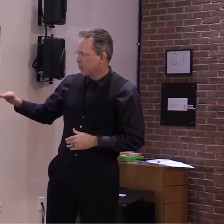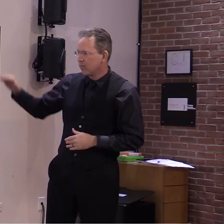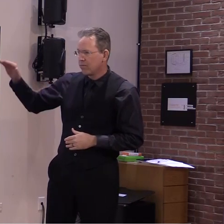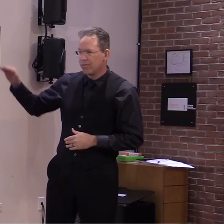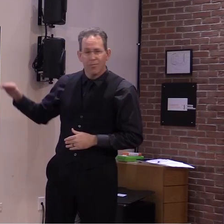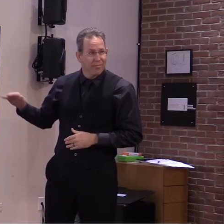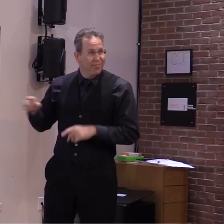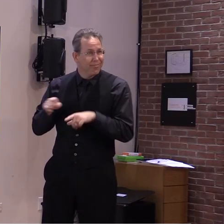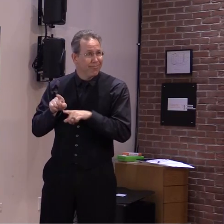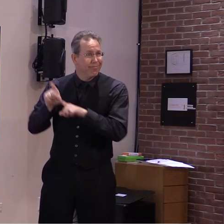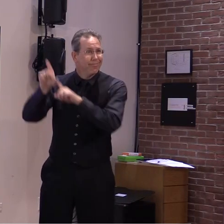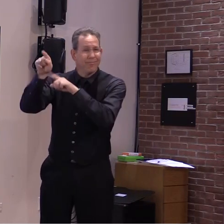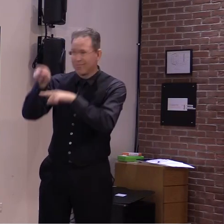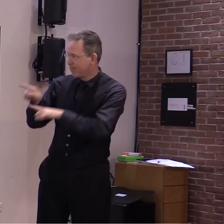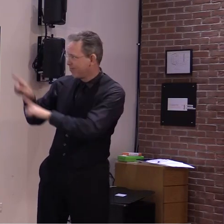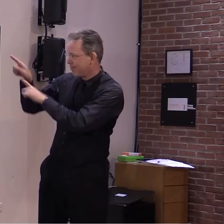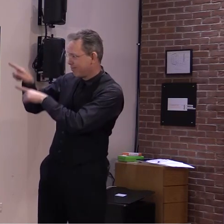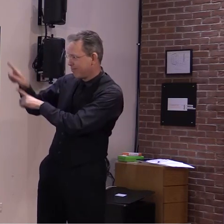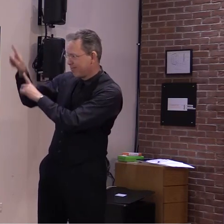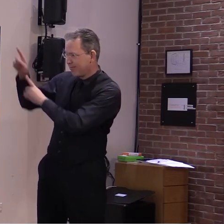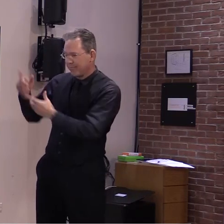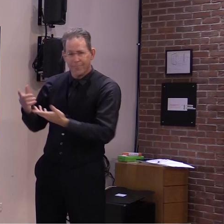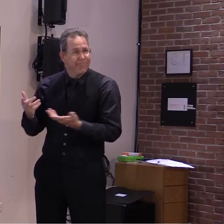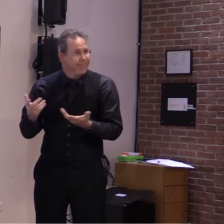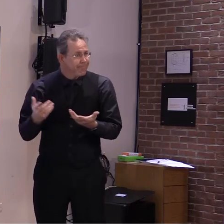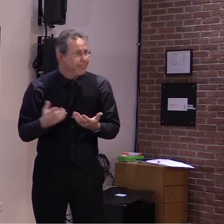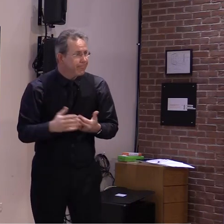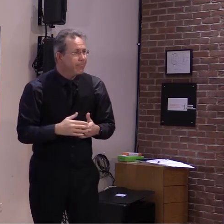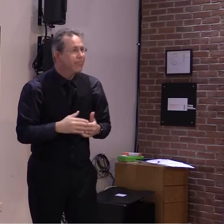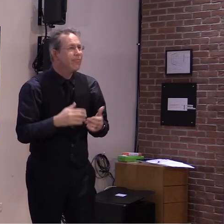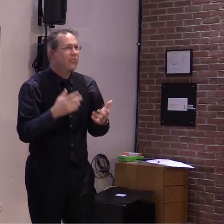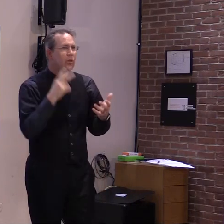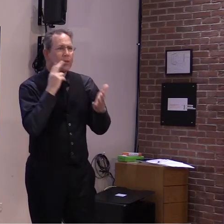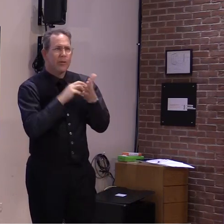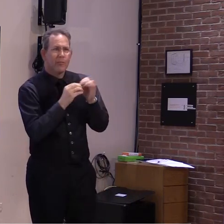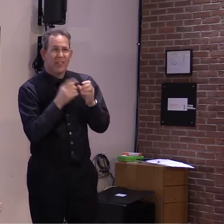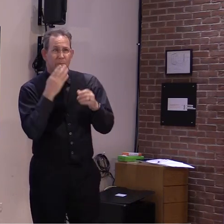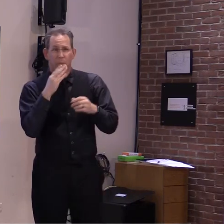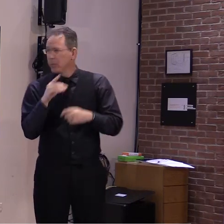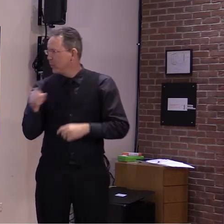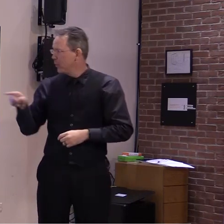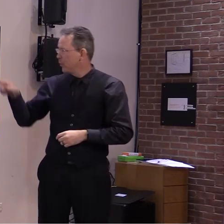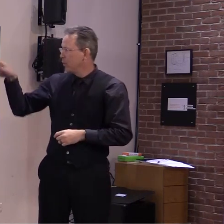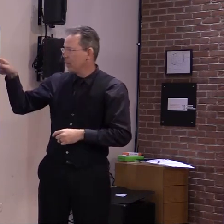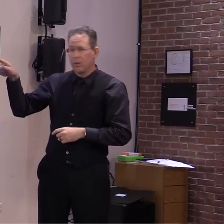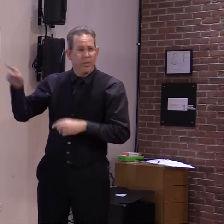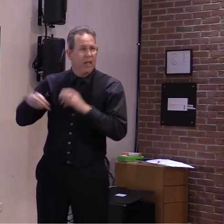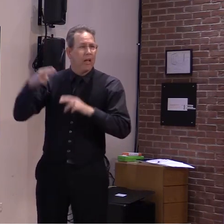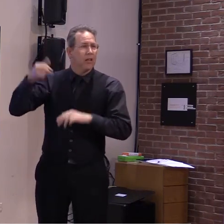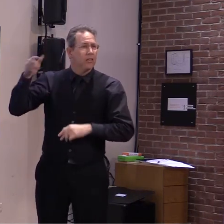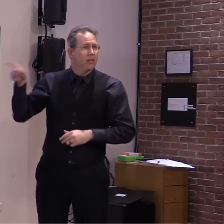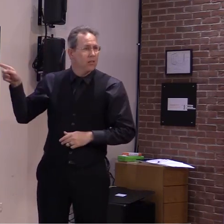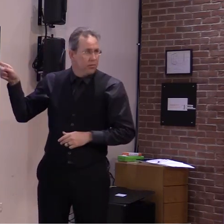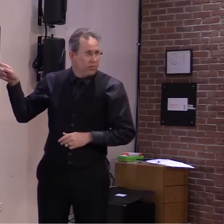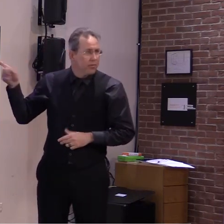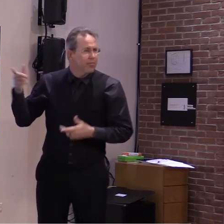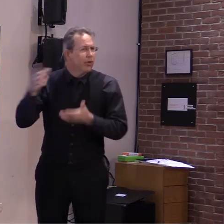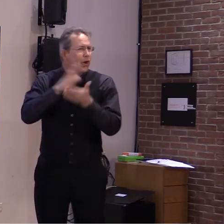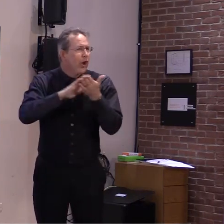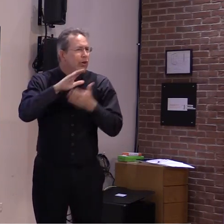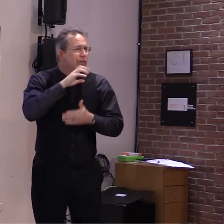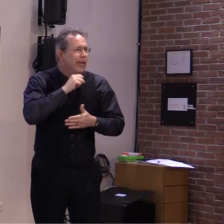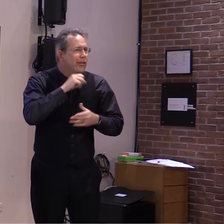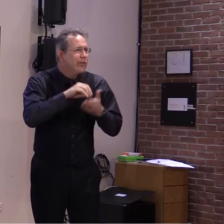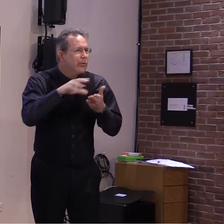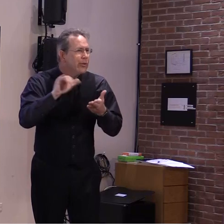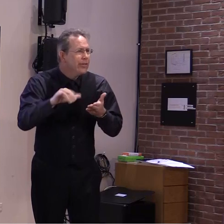rise again, a more significant rate. You'll see that, as we talked about in the past, those that are the most vulnerable and the most